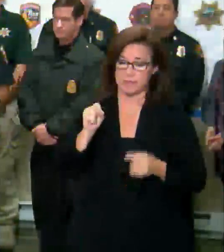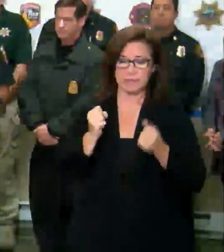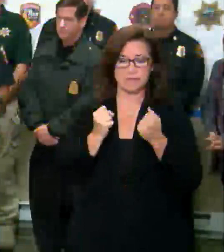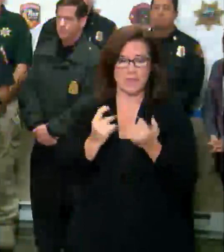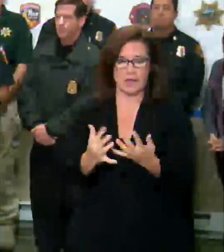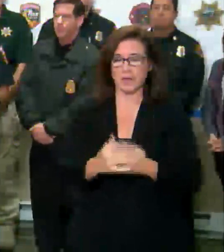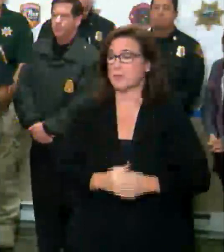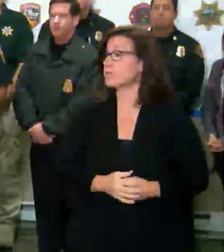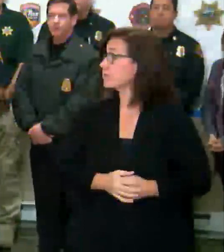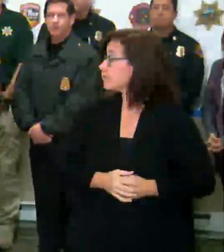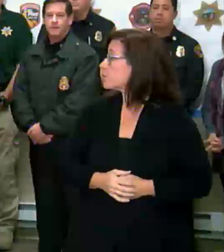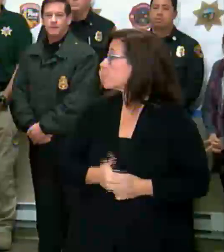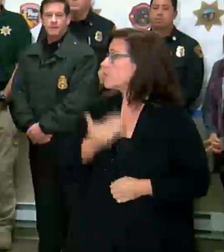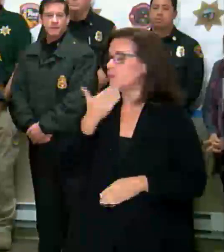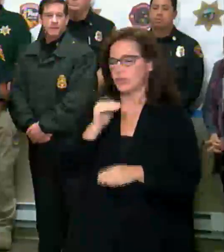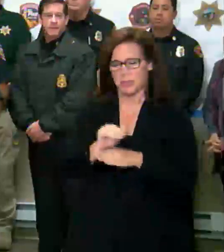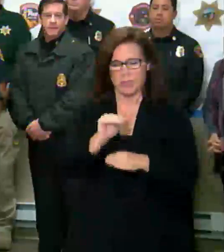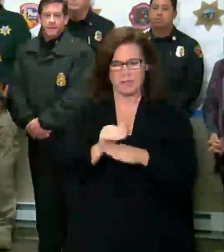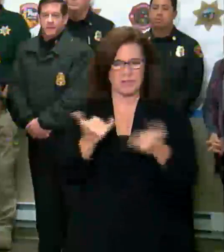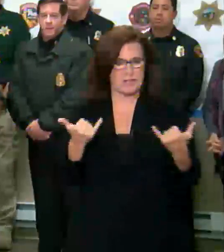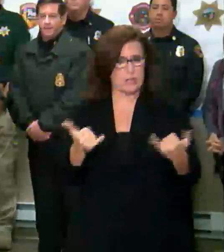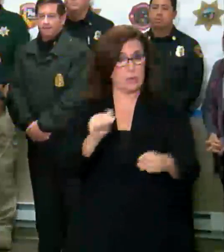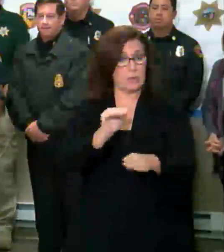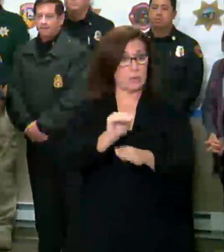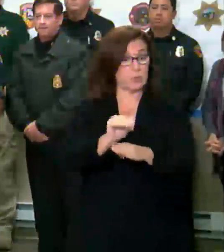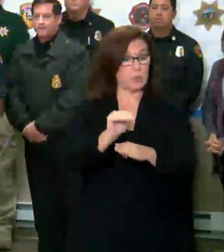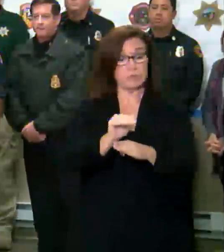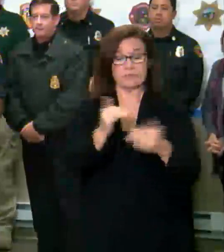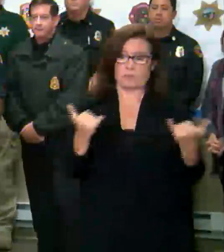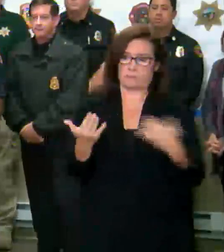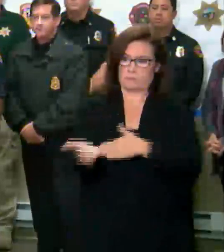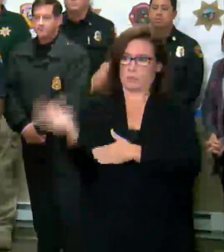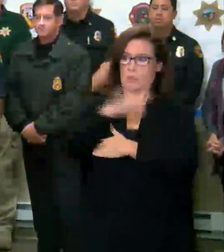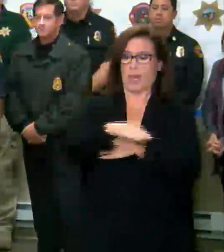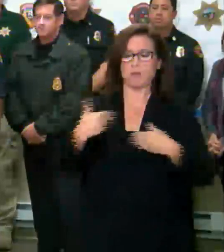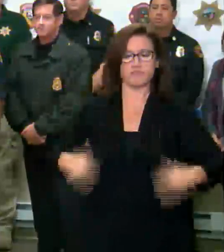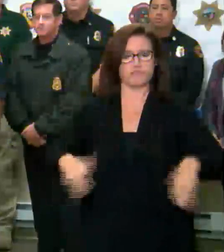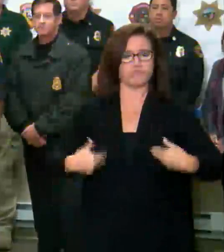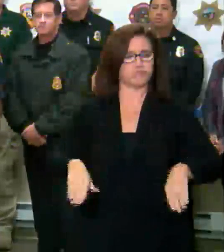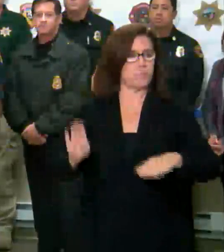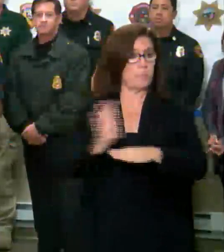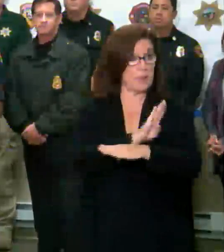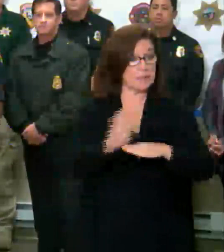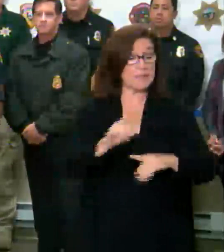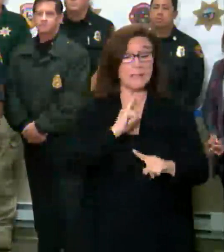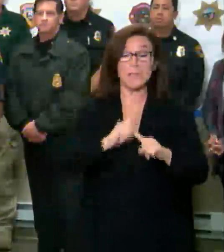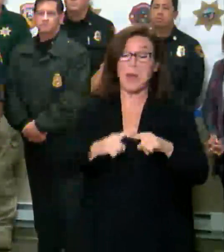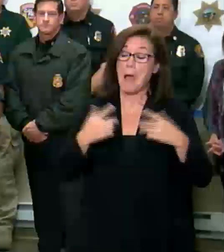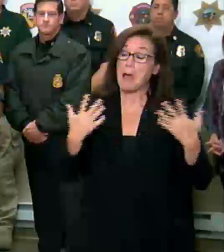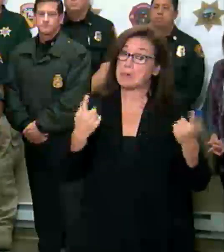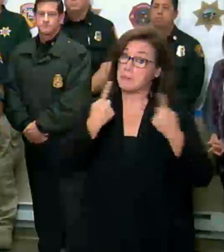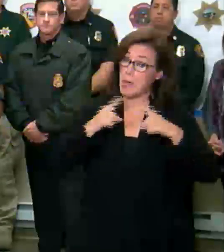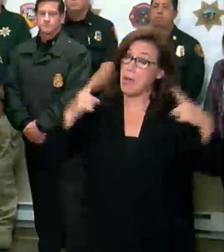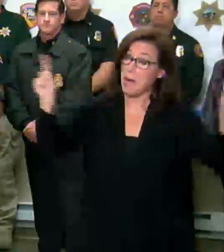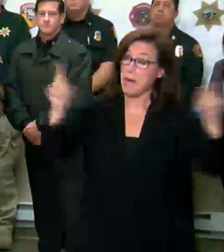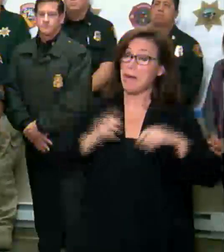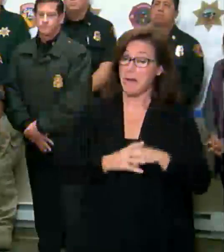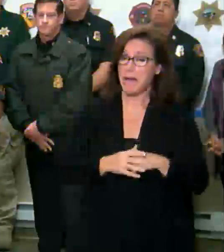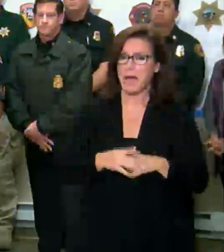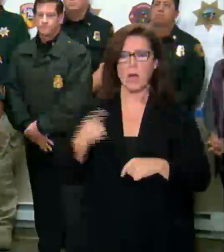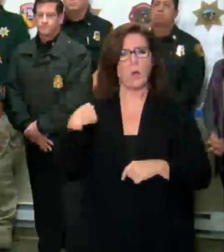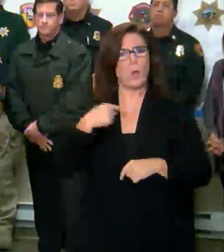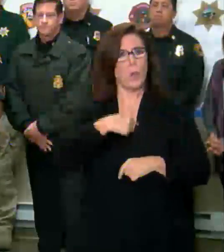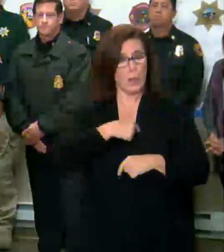Good evening. We've had a very busy day and very productive day today. It started off with lifting